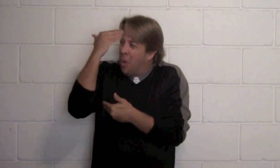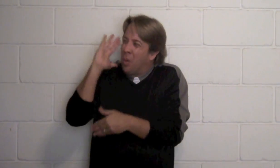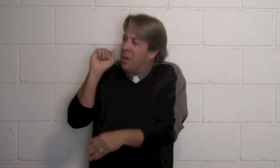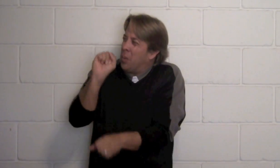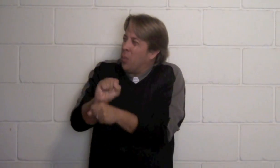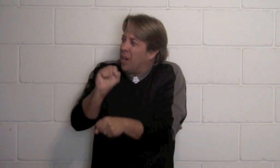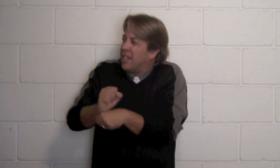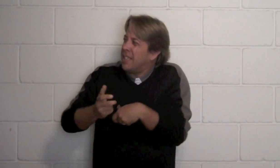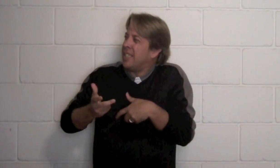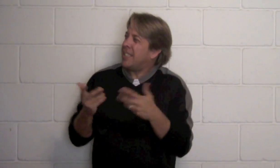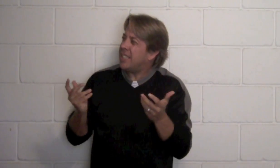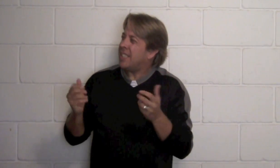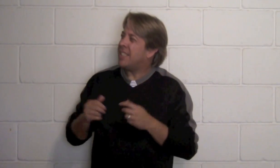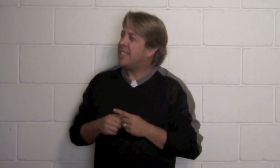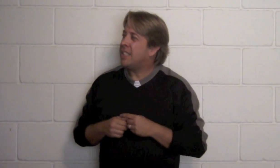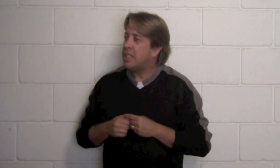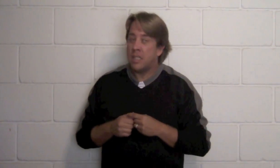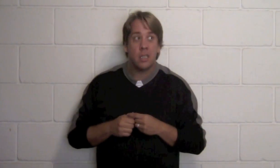How do you know this is going to work?